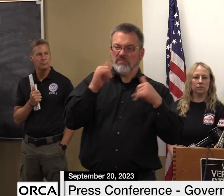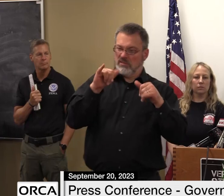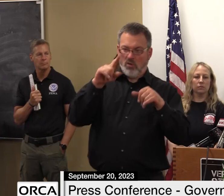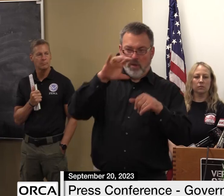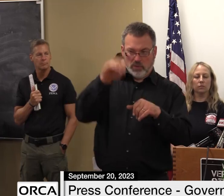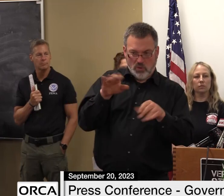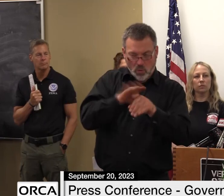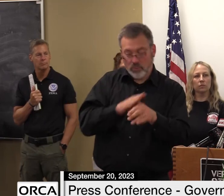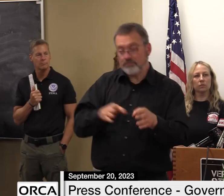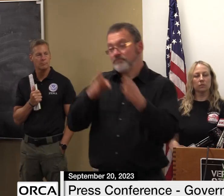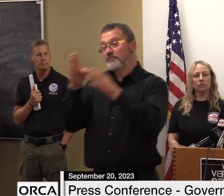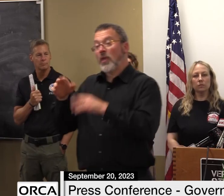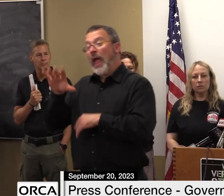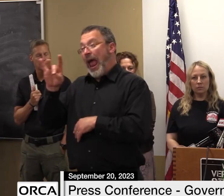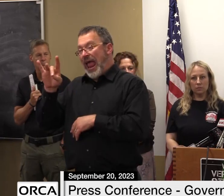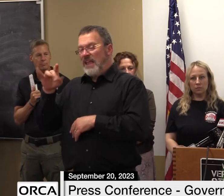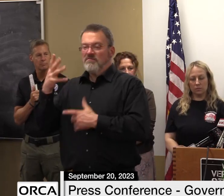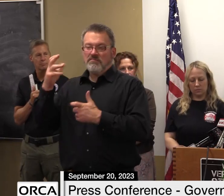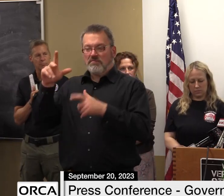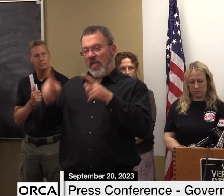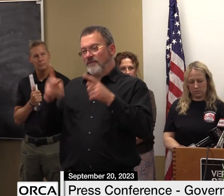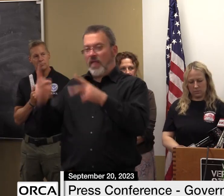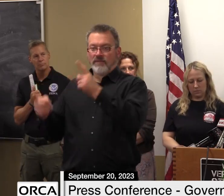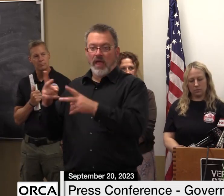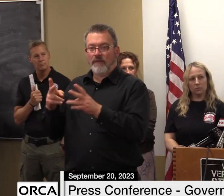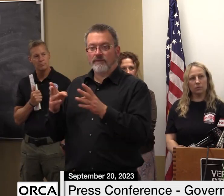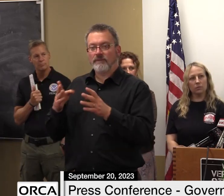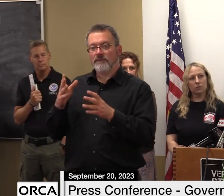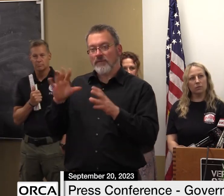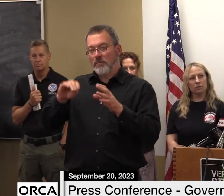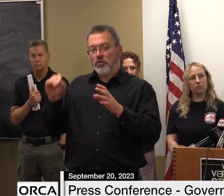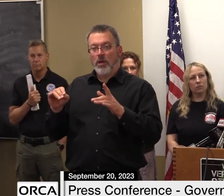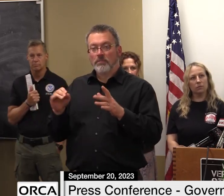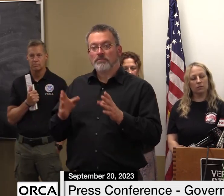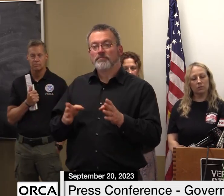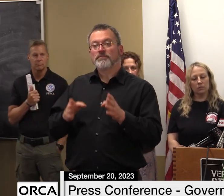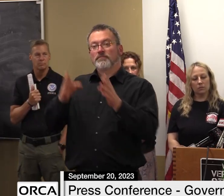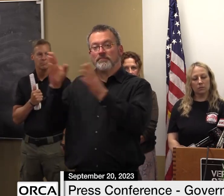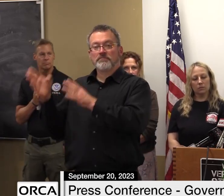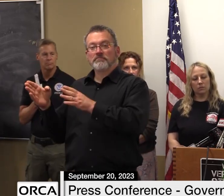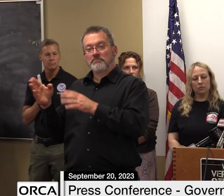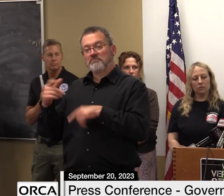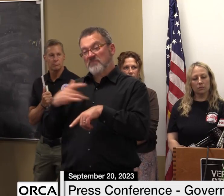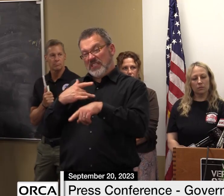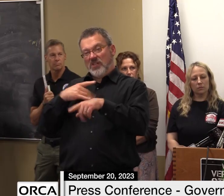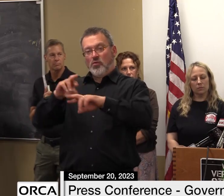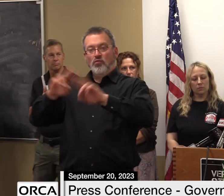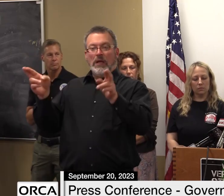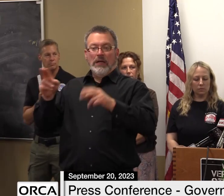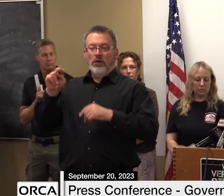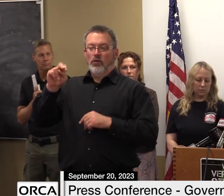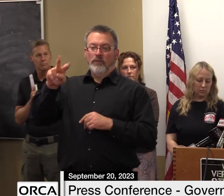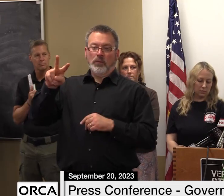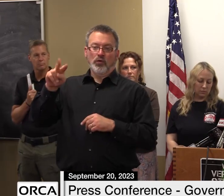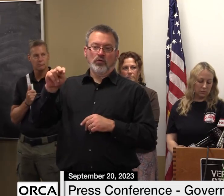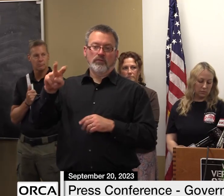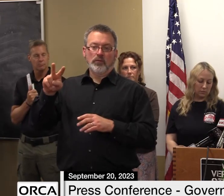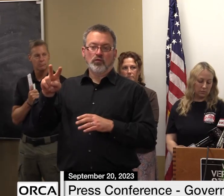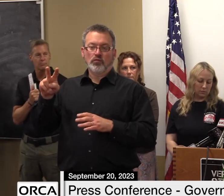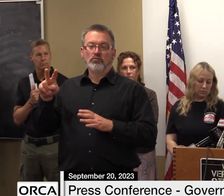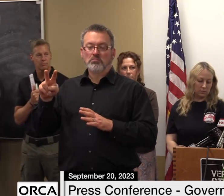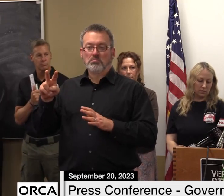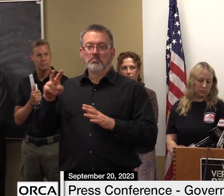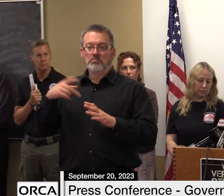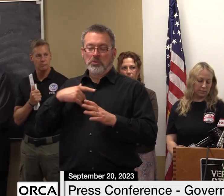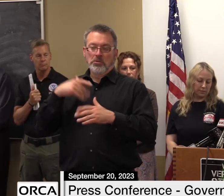see among those 8 would be around the 10th of November. Those also are tracking on time, they just are